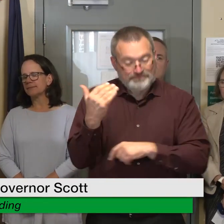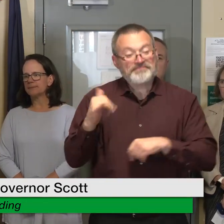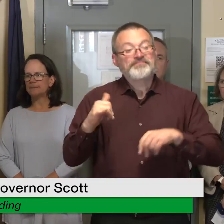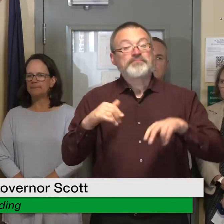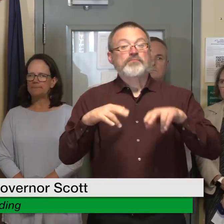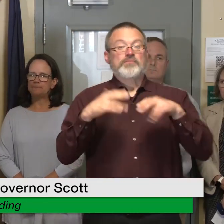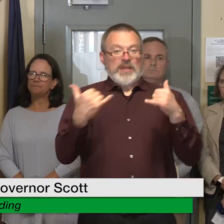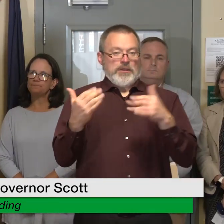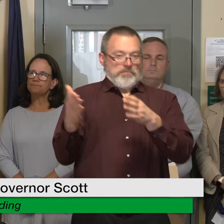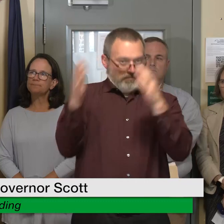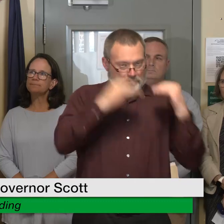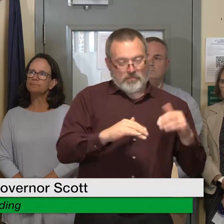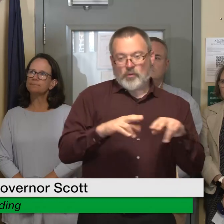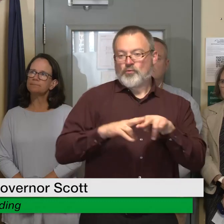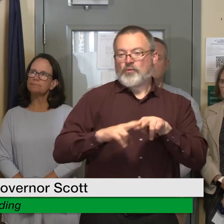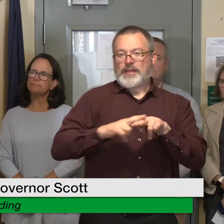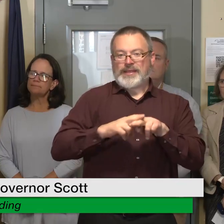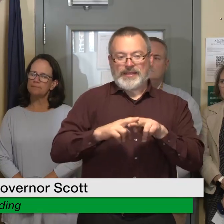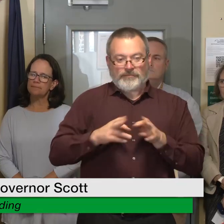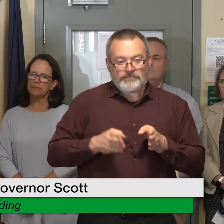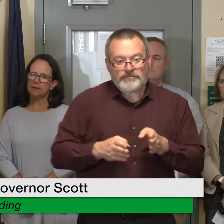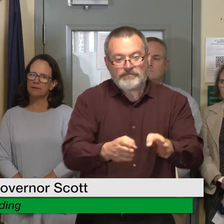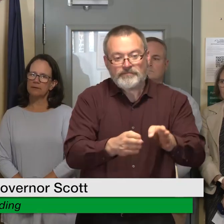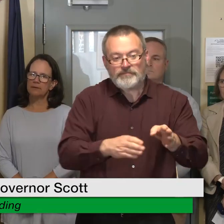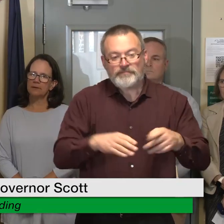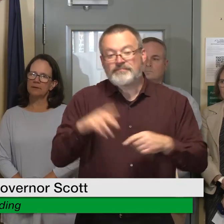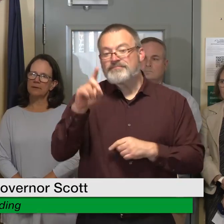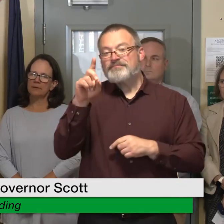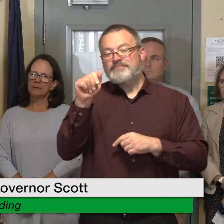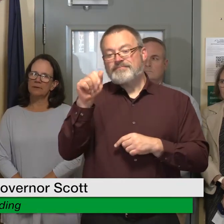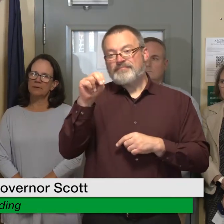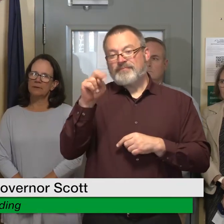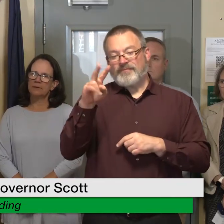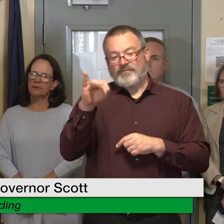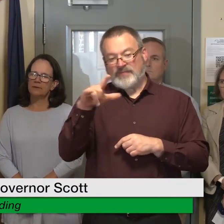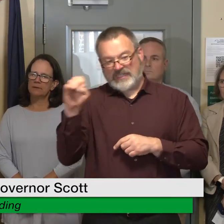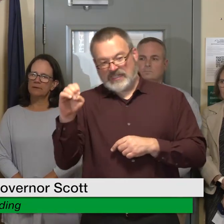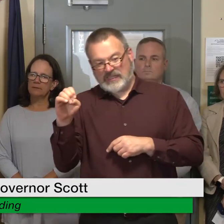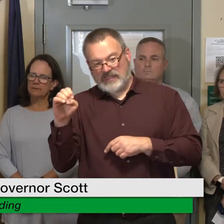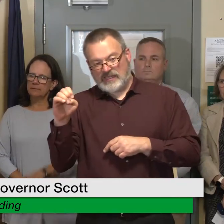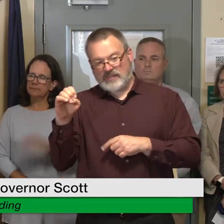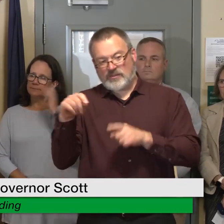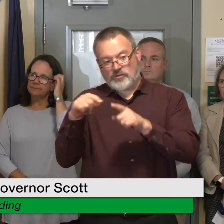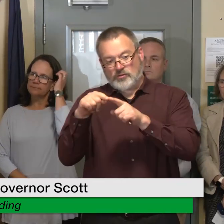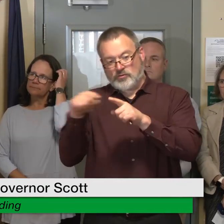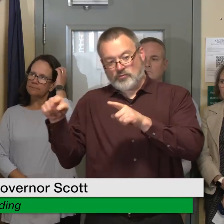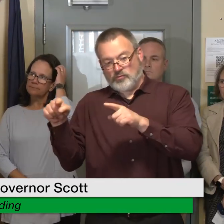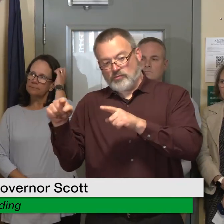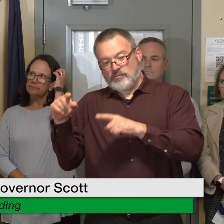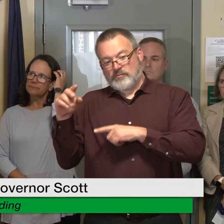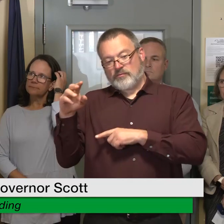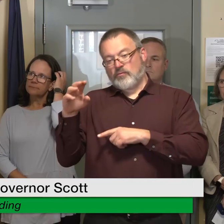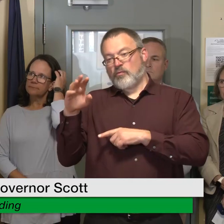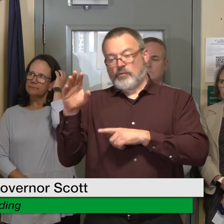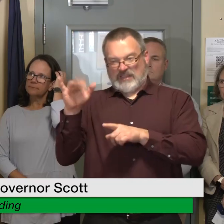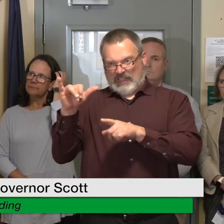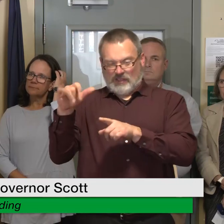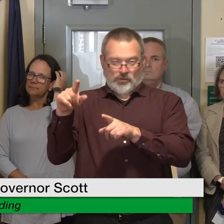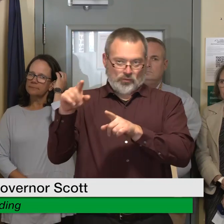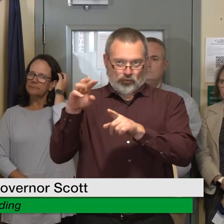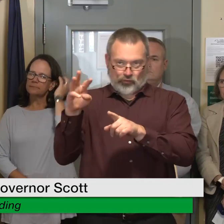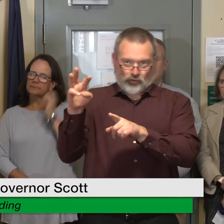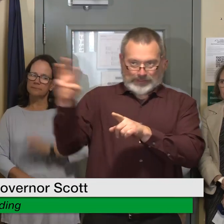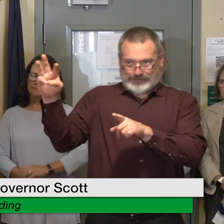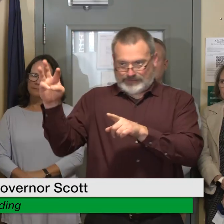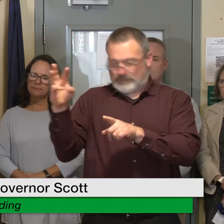storm, the Danville Village Trailhead to the West Danville Park and Ride,